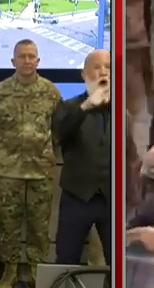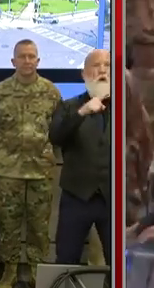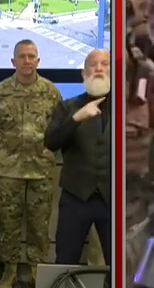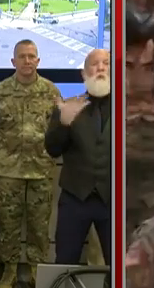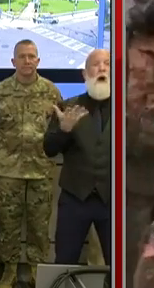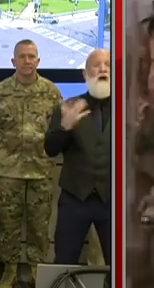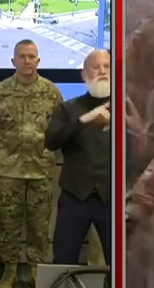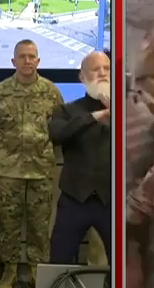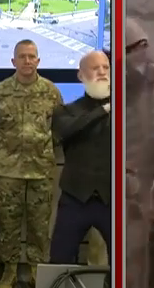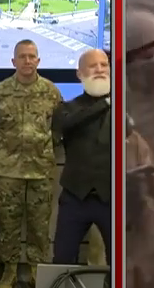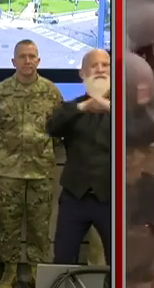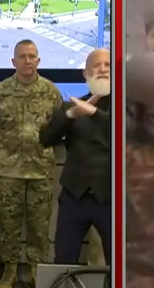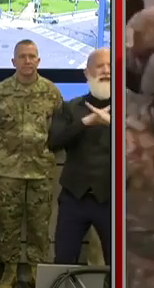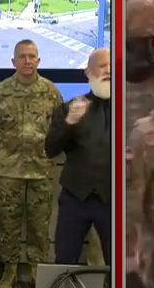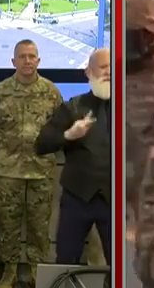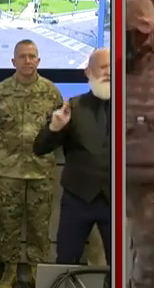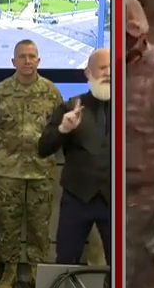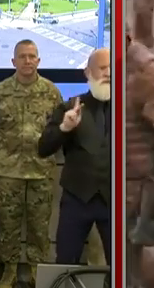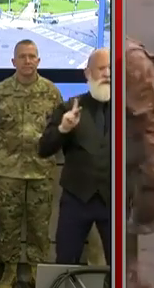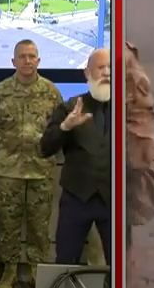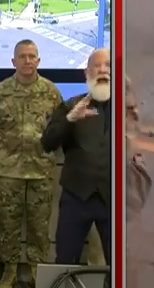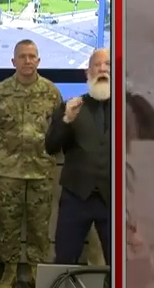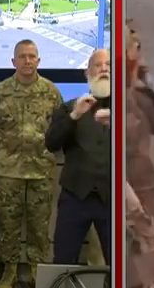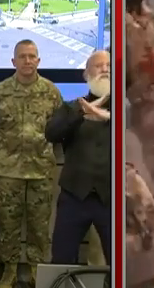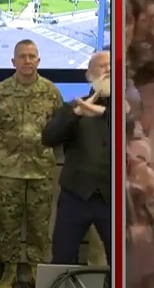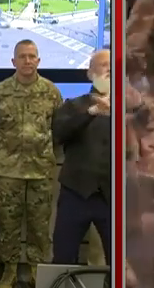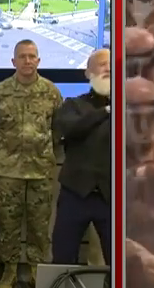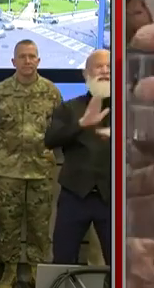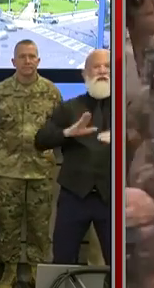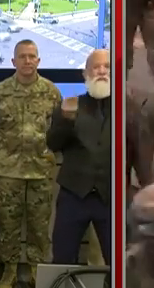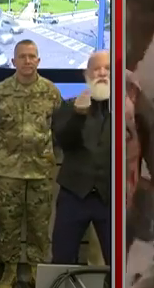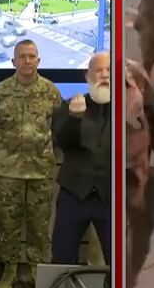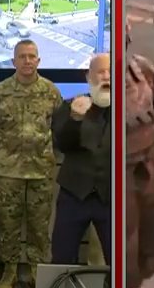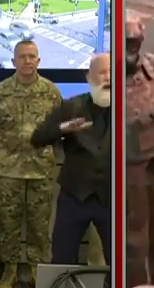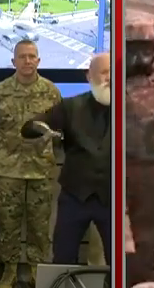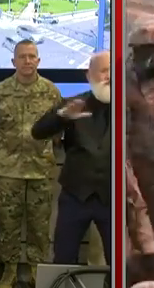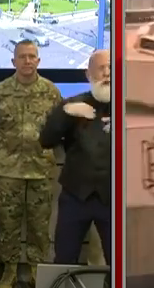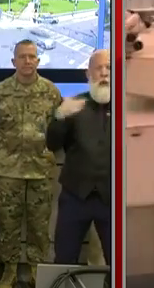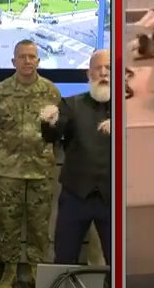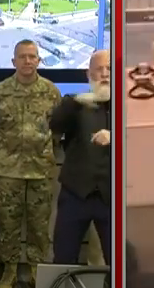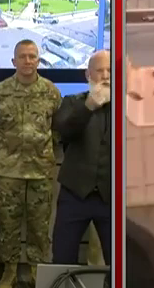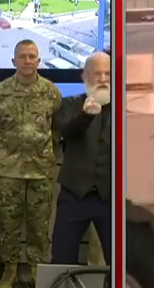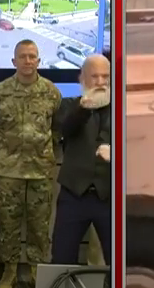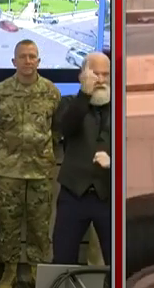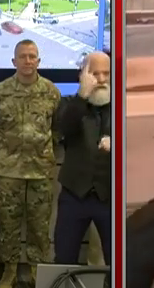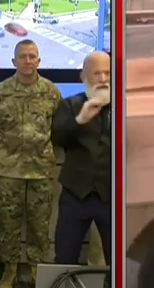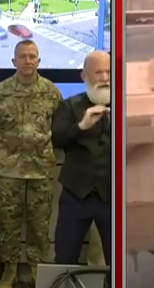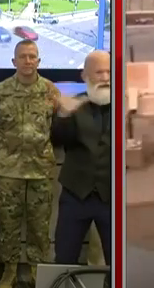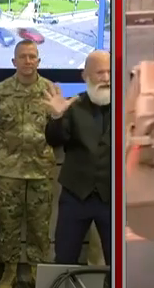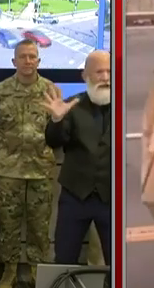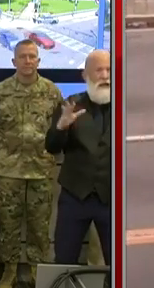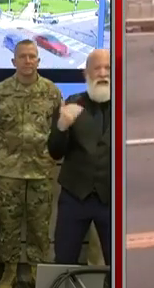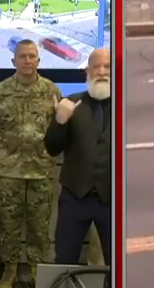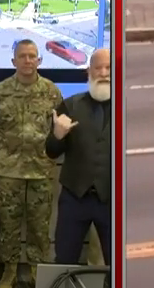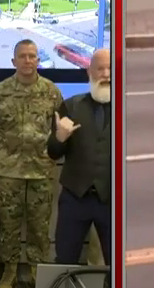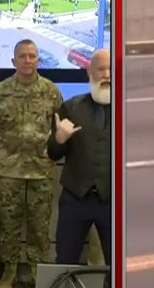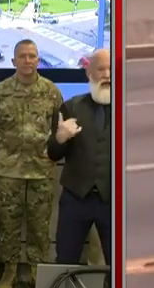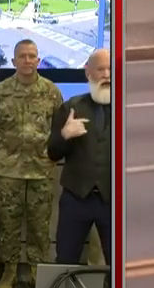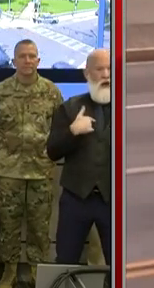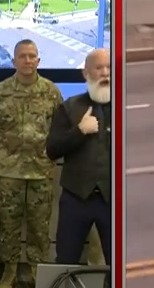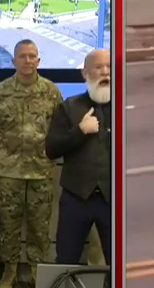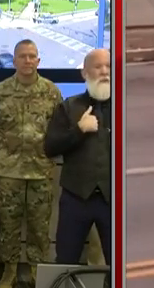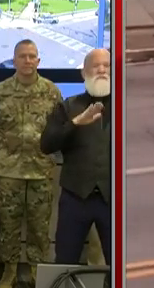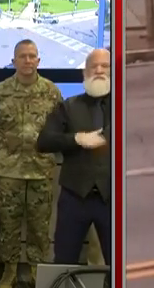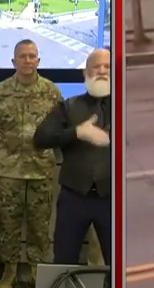And let me be clear, I am outraged that Georgians are now in harm's way because some are using